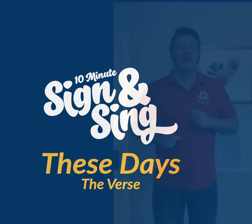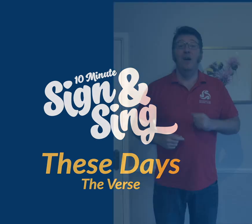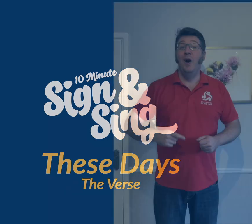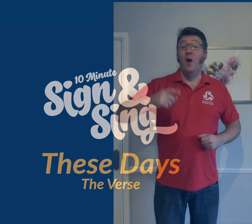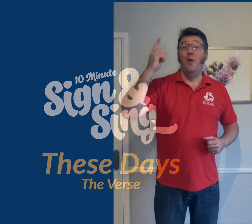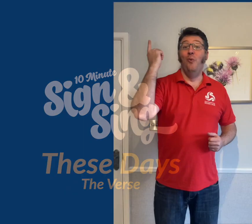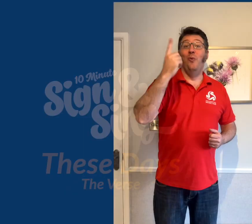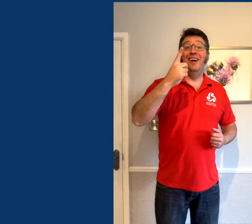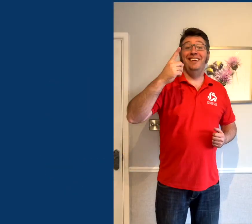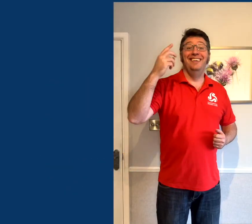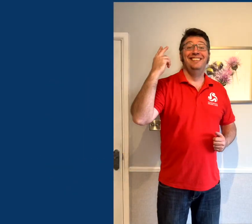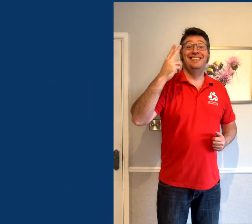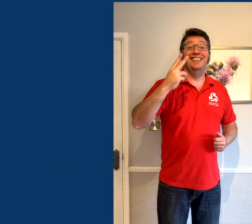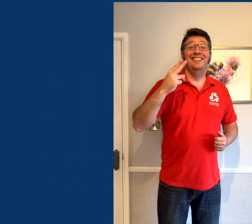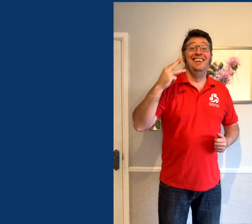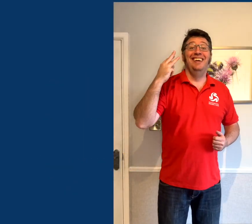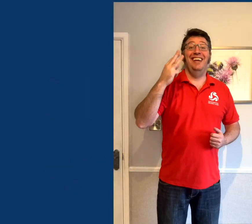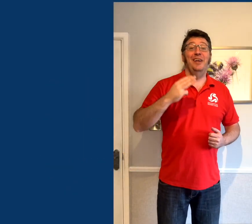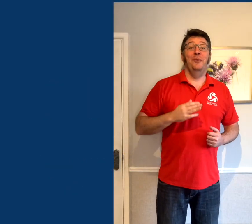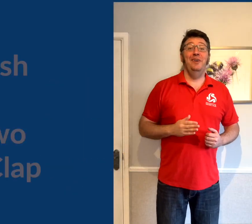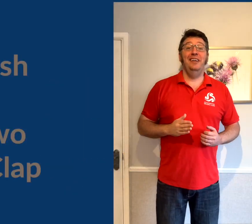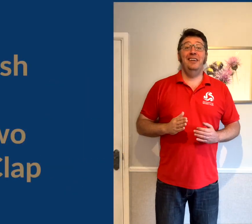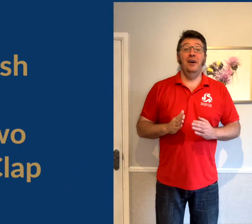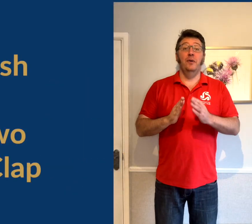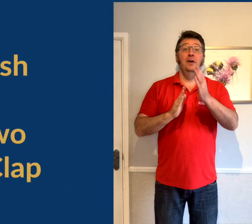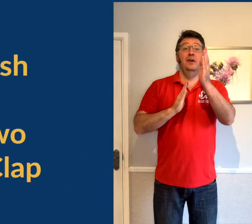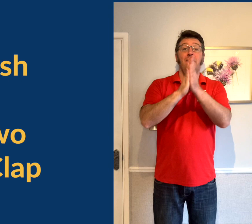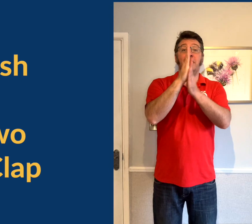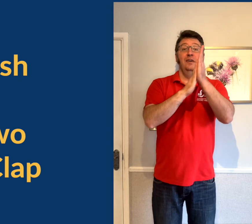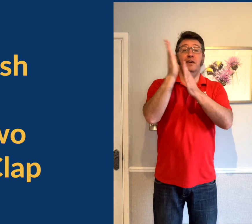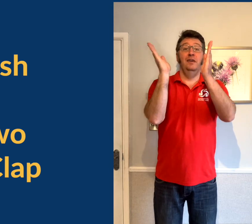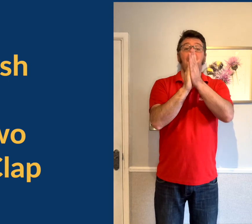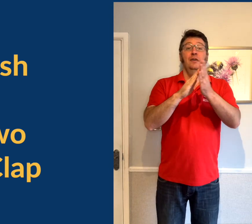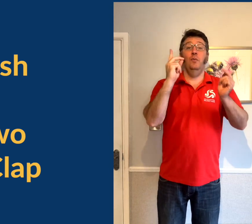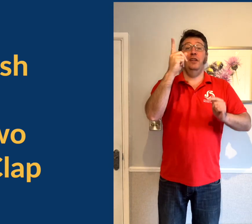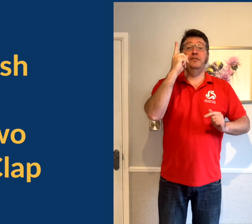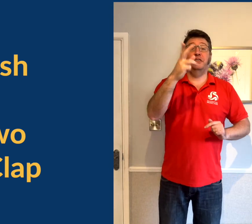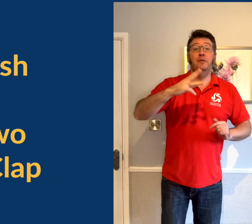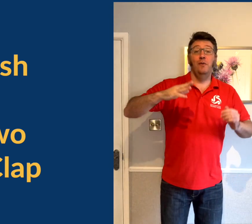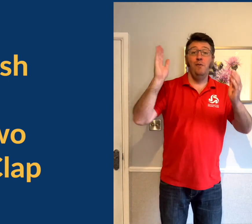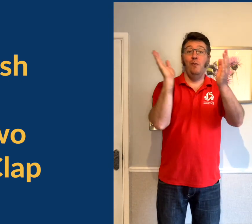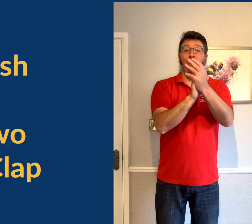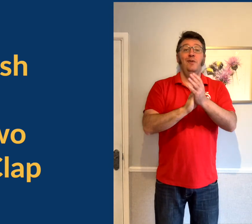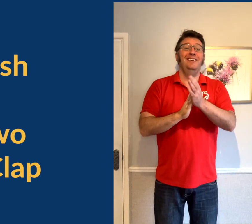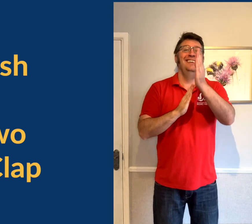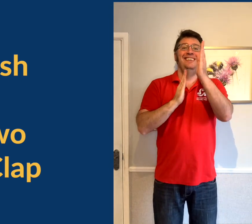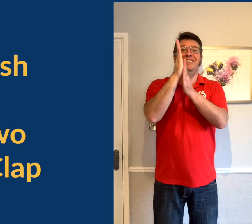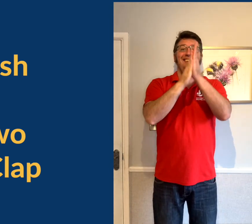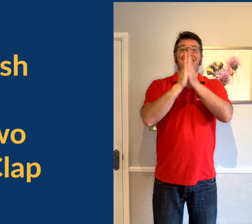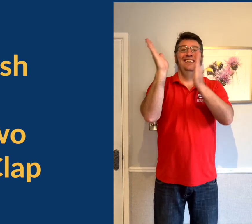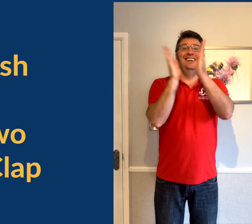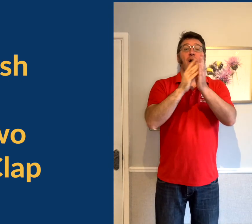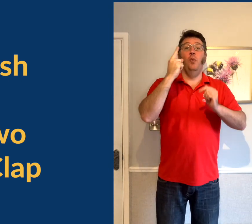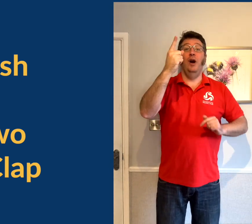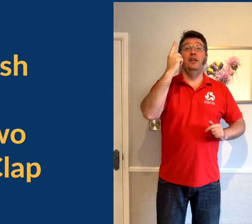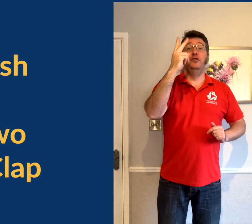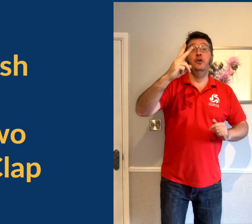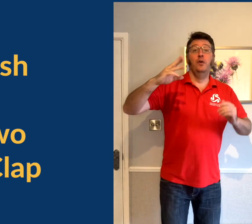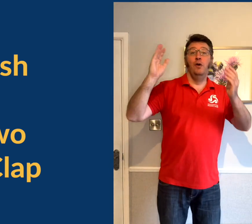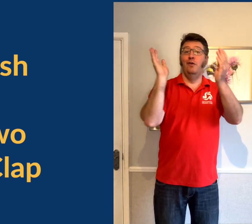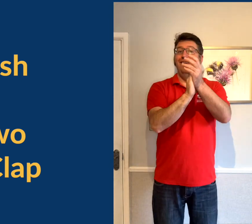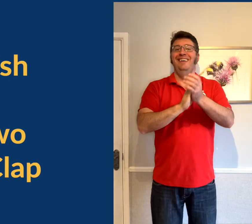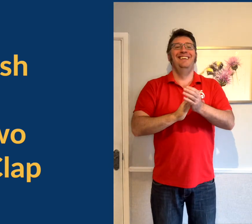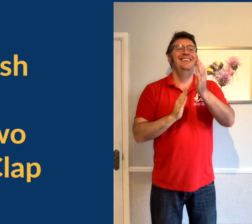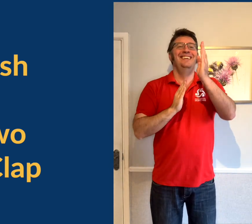my truth. I just wanna say thank you. Leaving to find my soul. Told her I had to